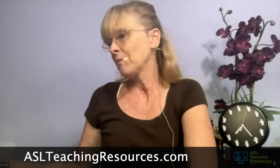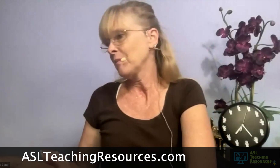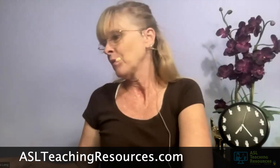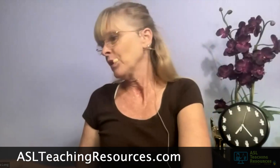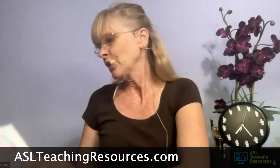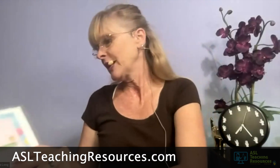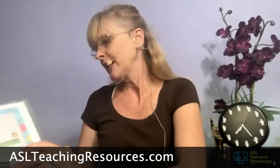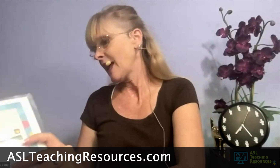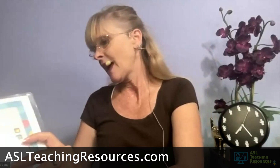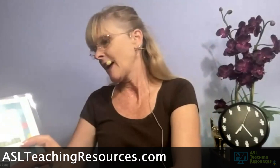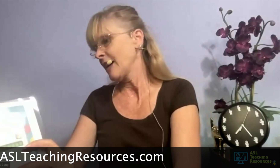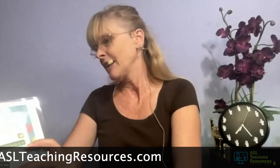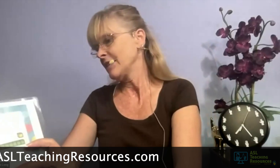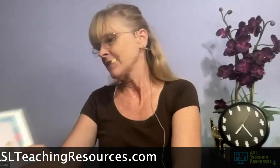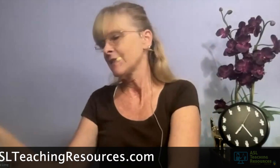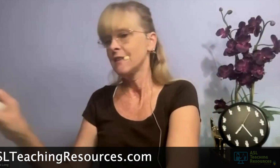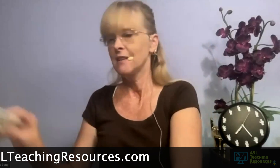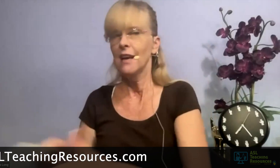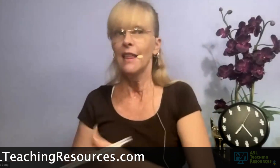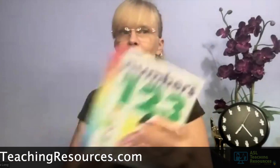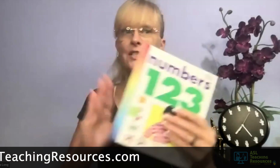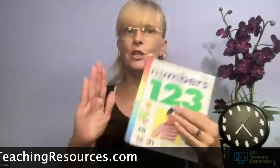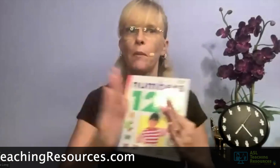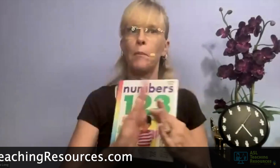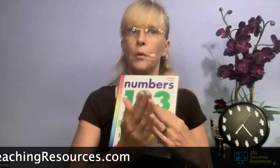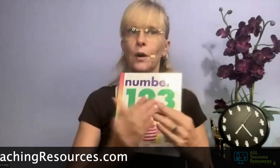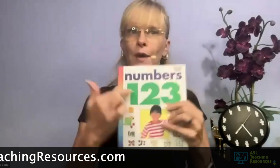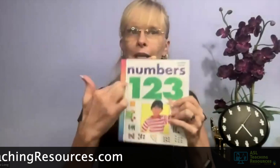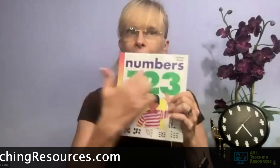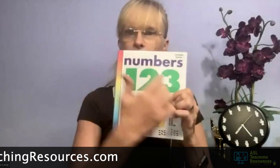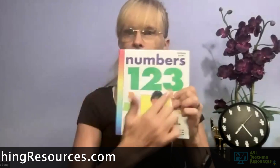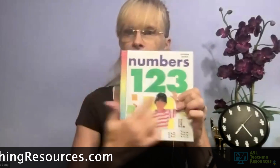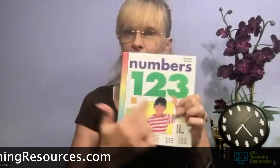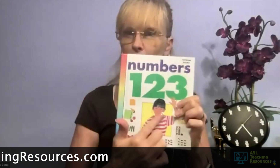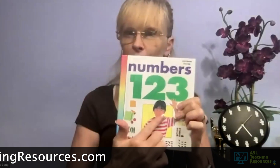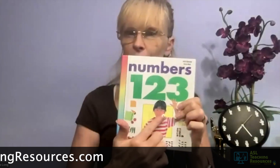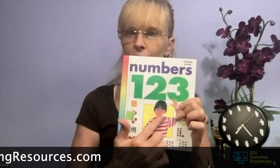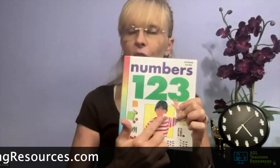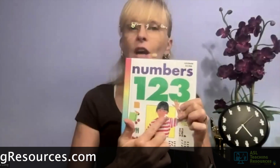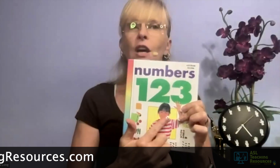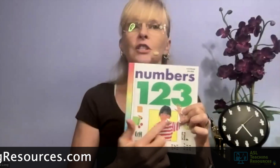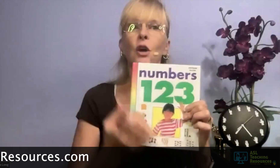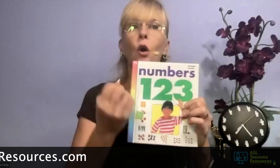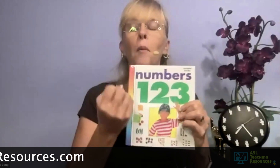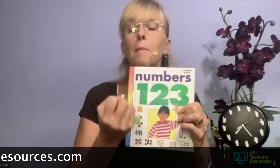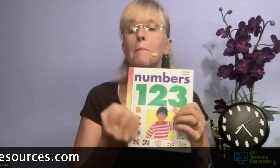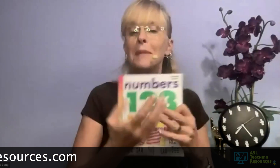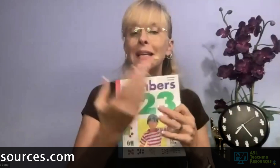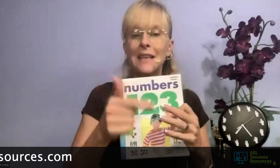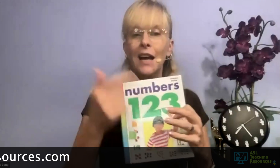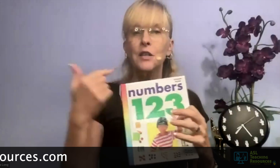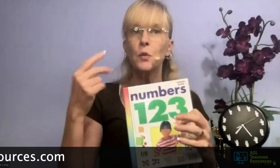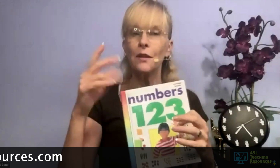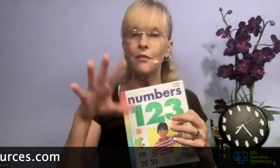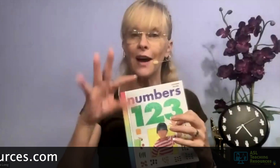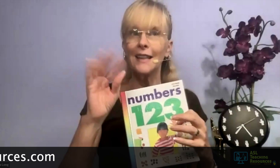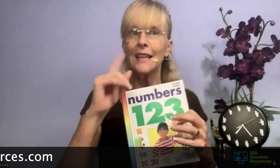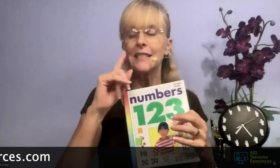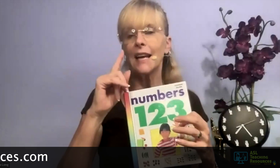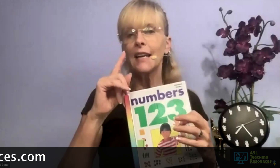We're looking at this book right here of numbers. So many times we find these like